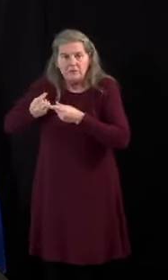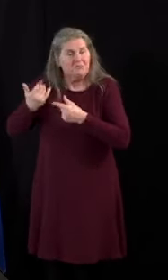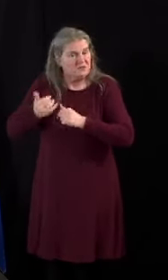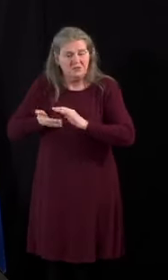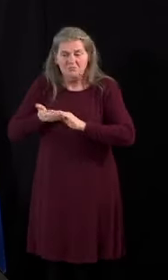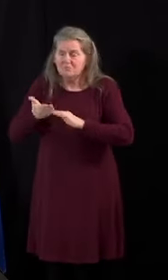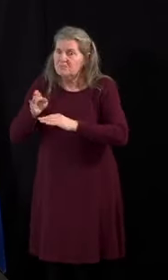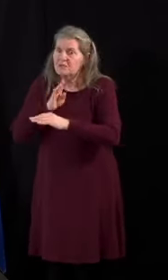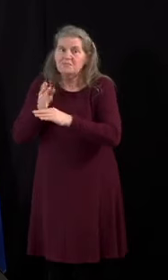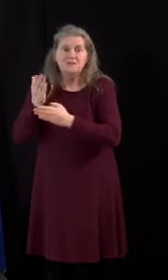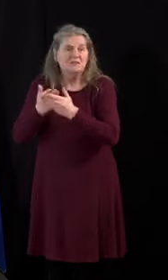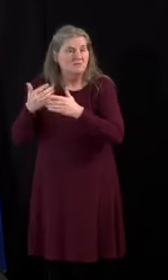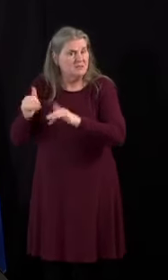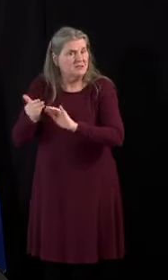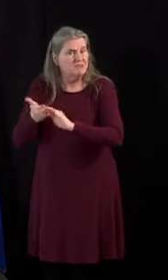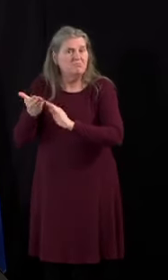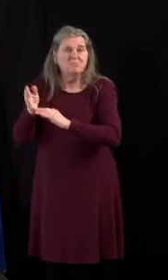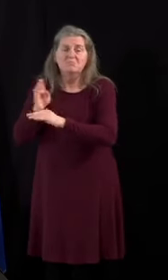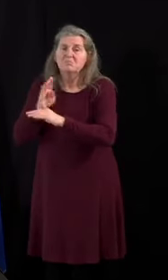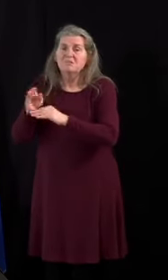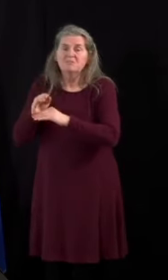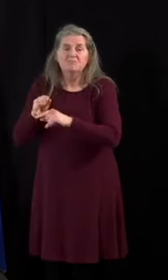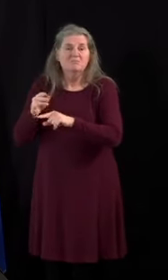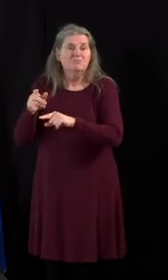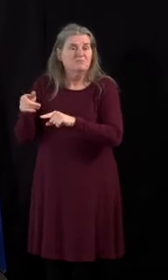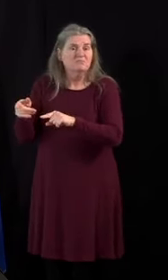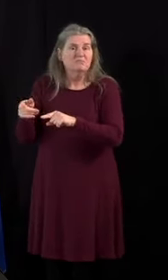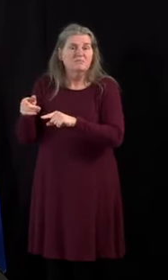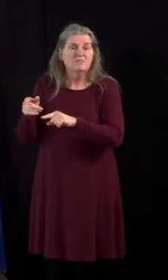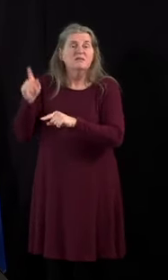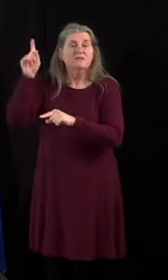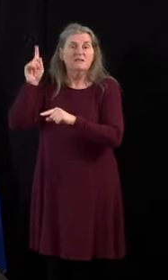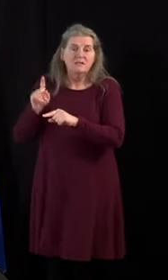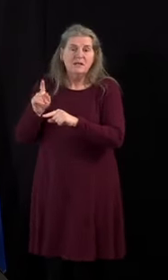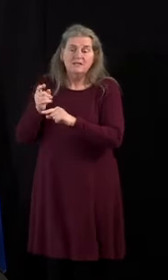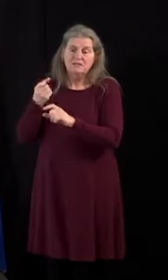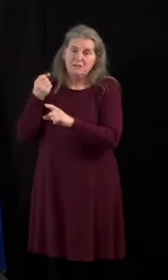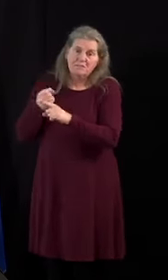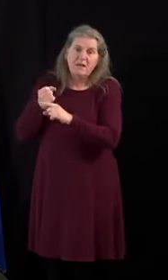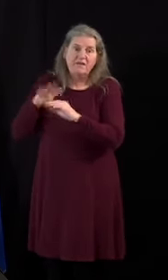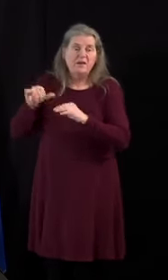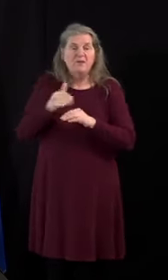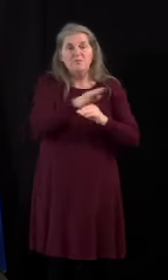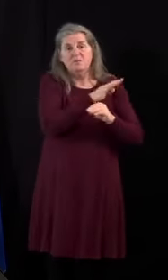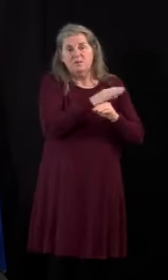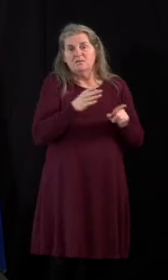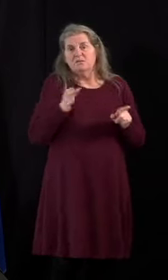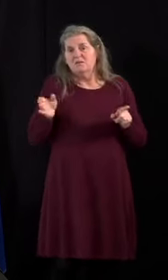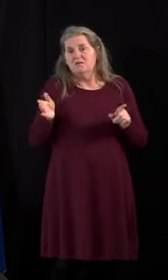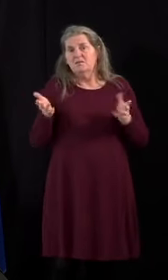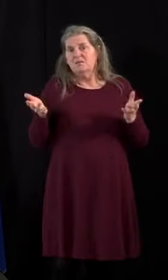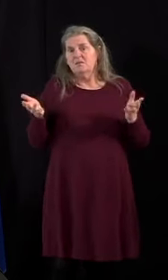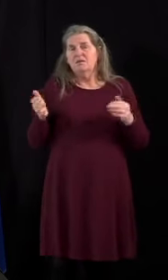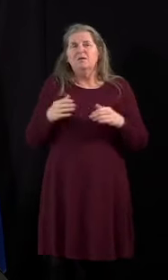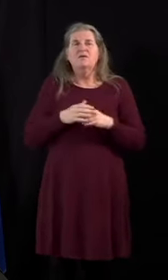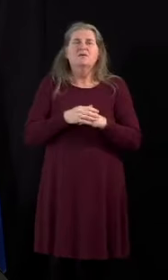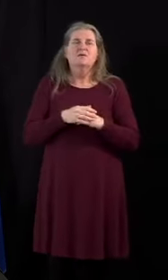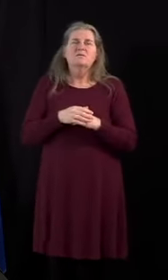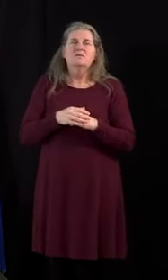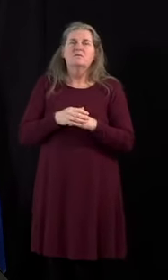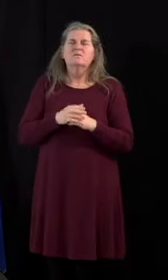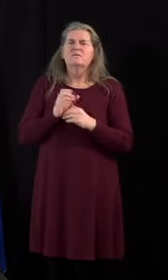doing business, and in some cases had not have as much disruption as others. So we'll